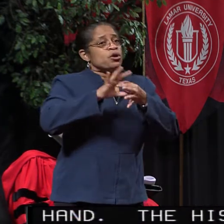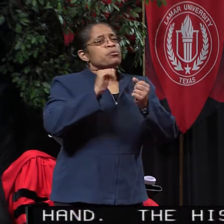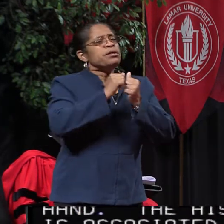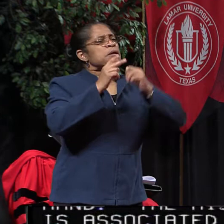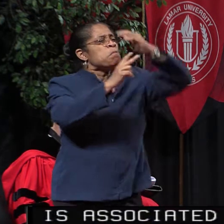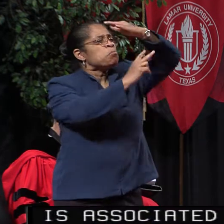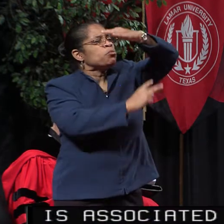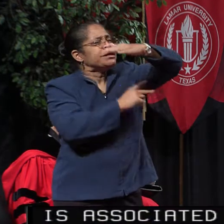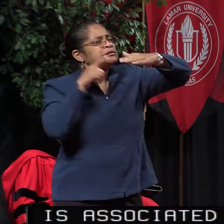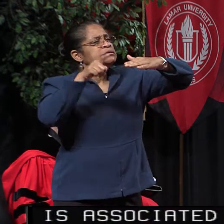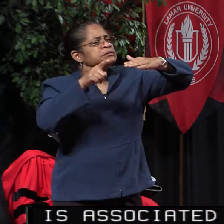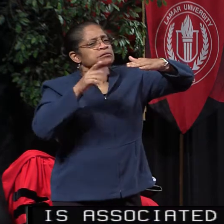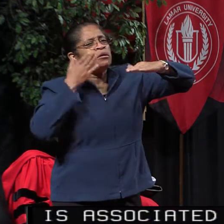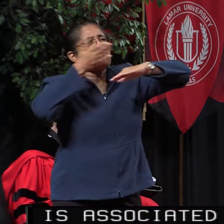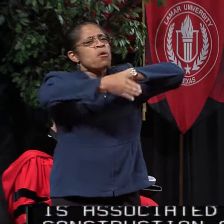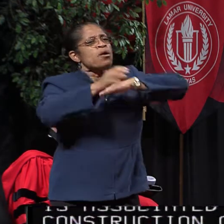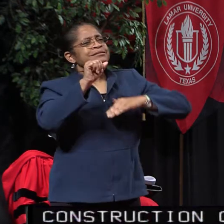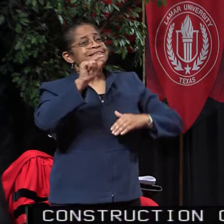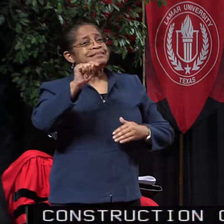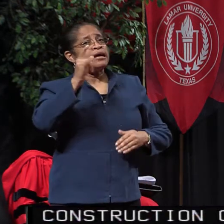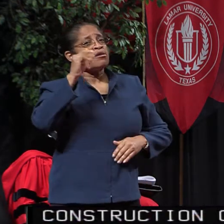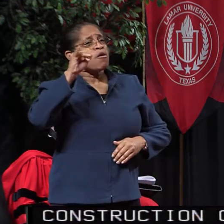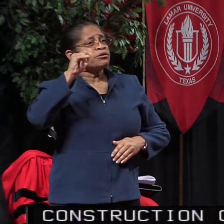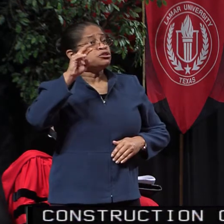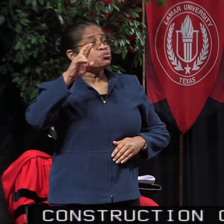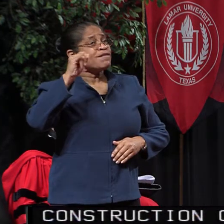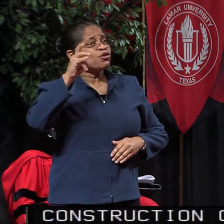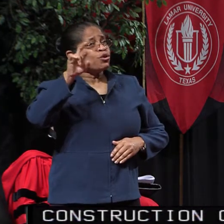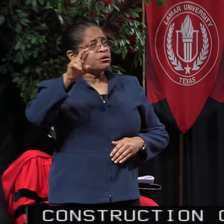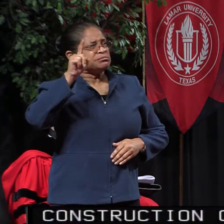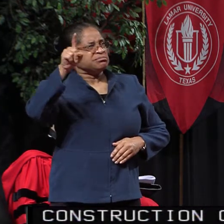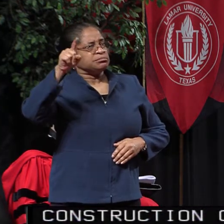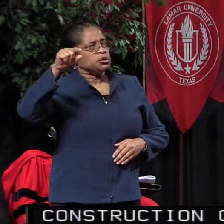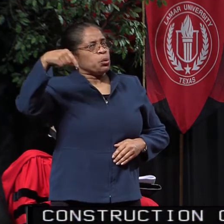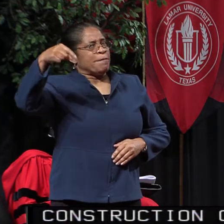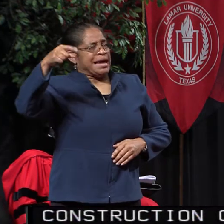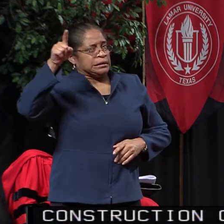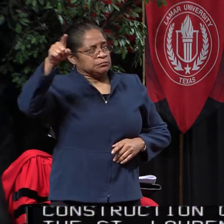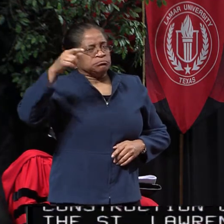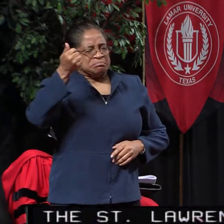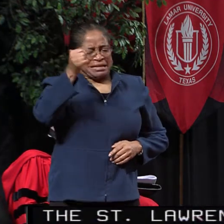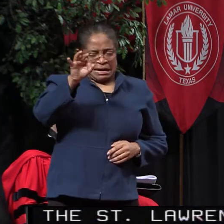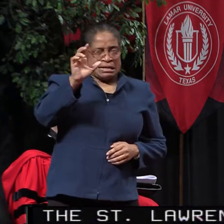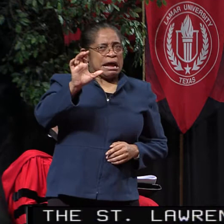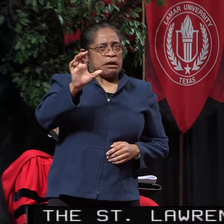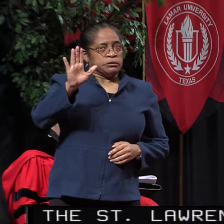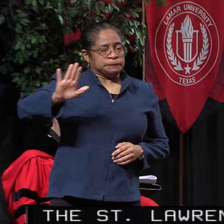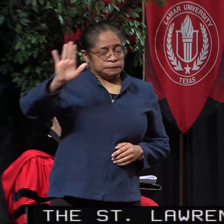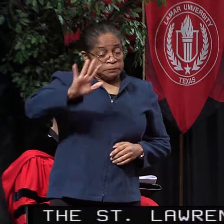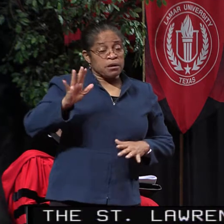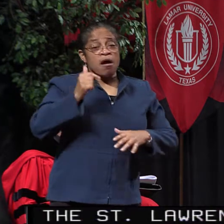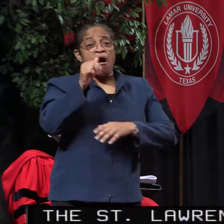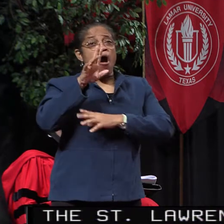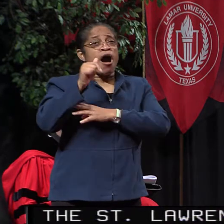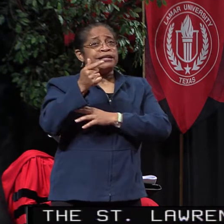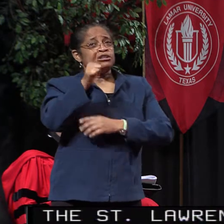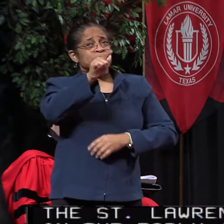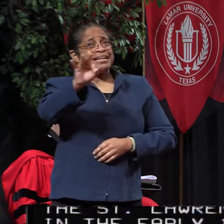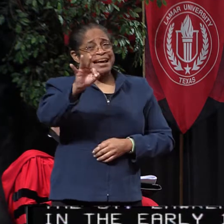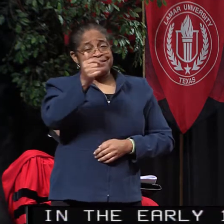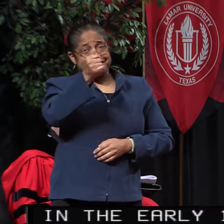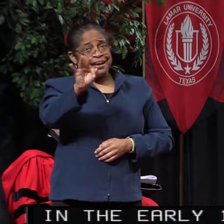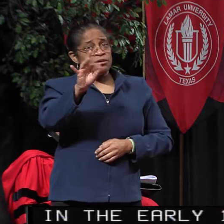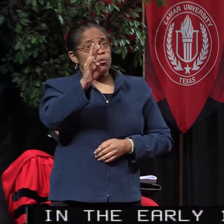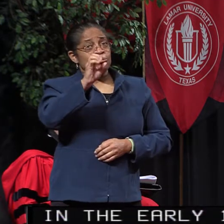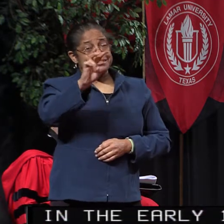St. Lawrence River in Quebec in the early 1900s. On August 29, 1907, when the bridge